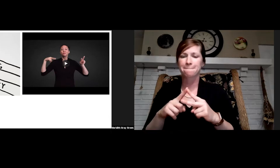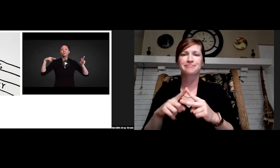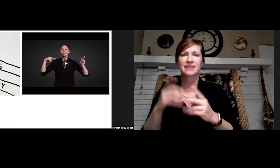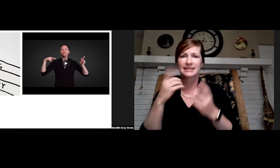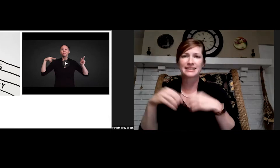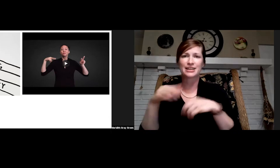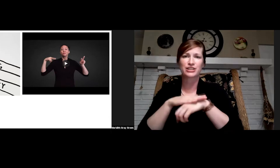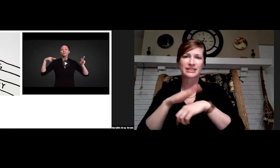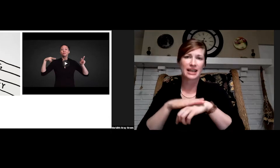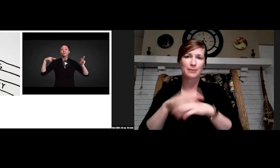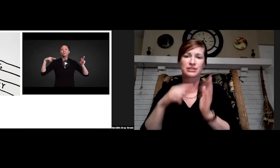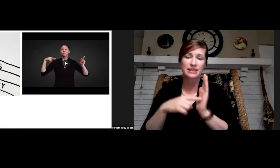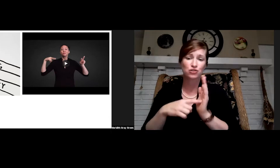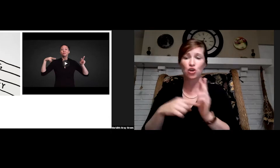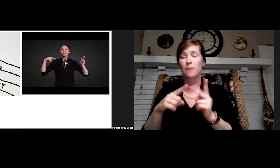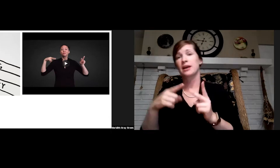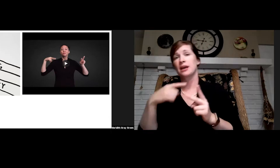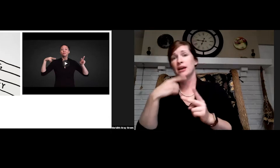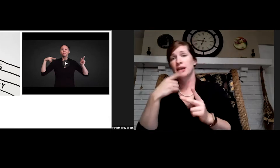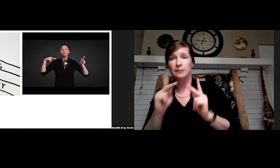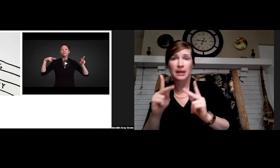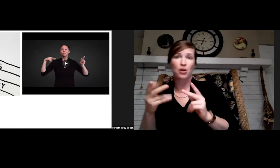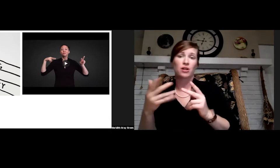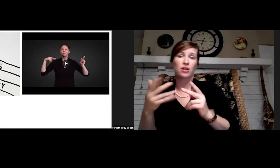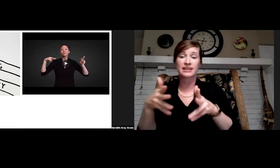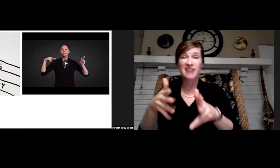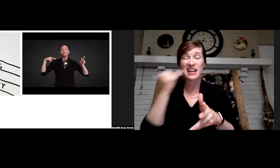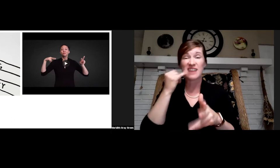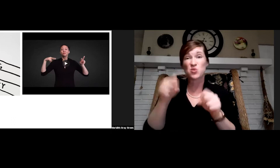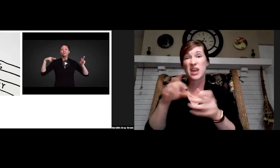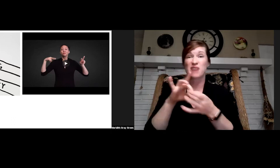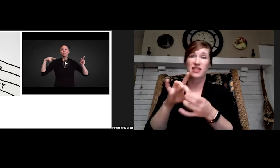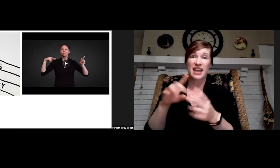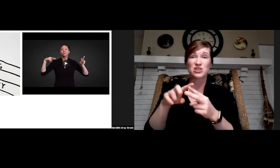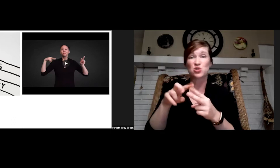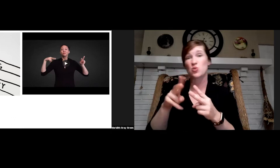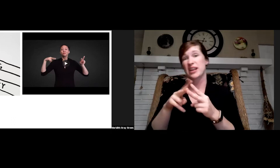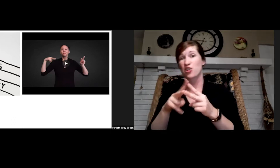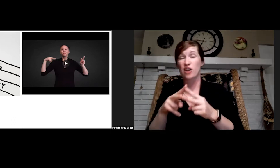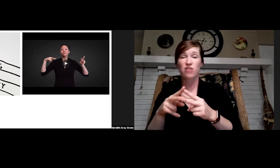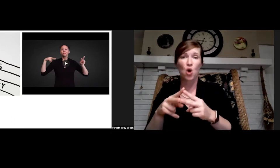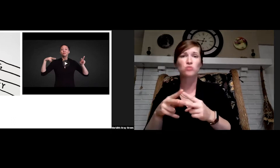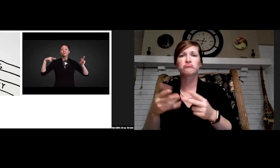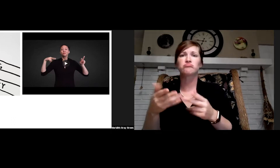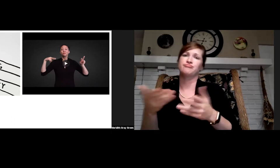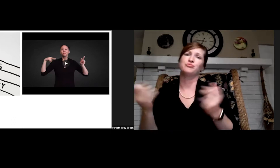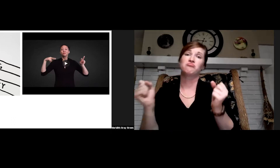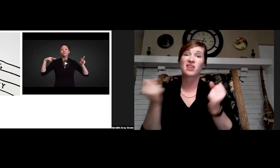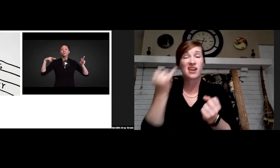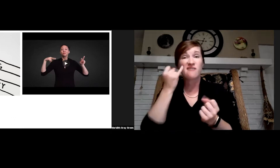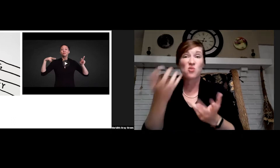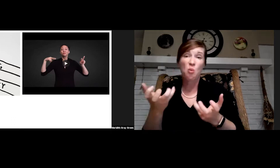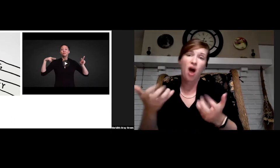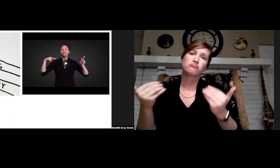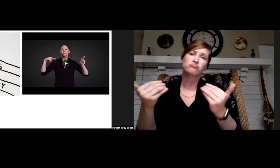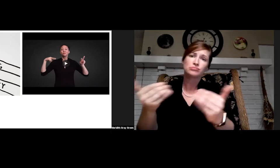So that can relate to either of those layers, the dinner table syndrome, hearing people anxiety. It can relate to